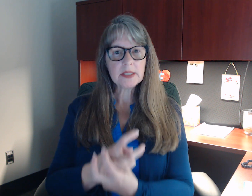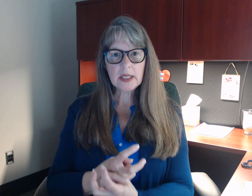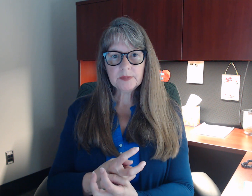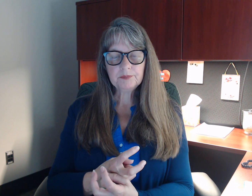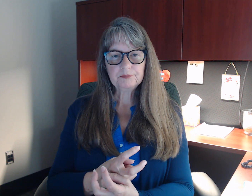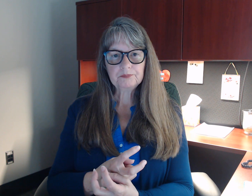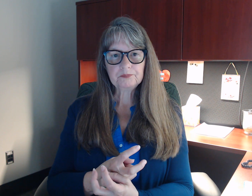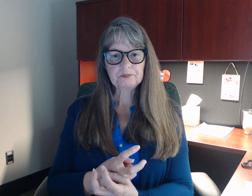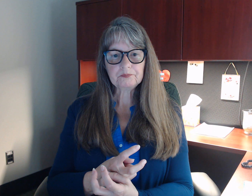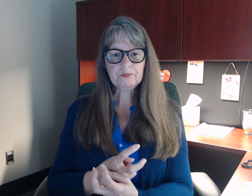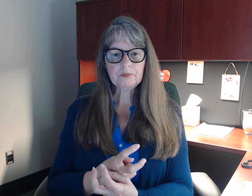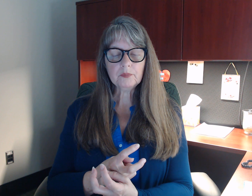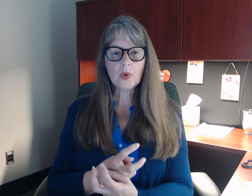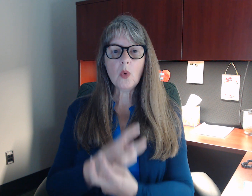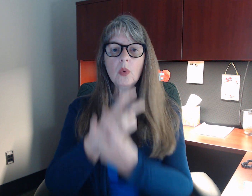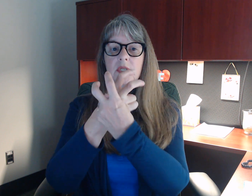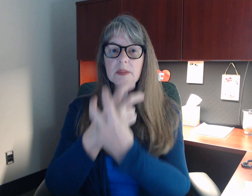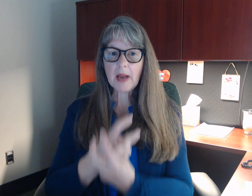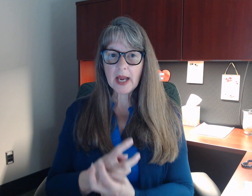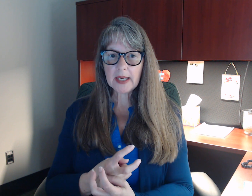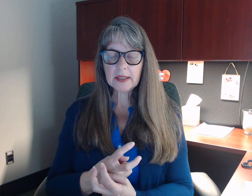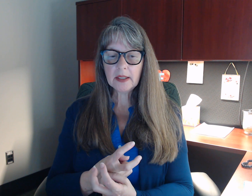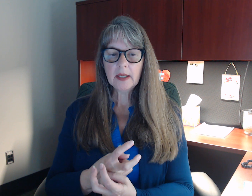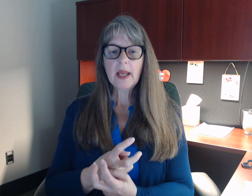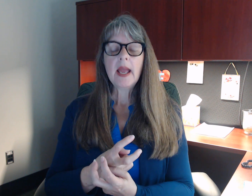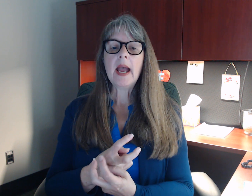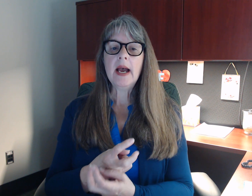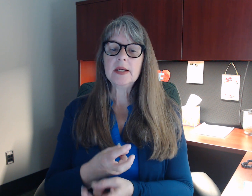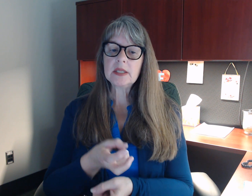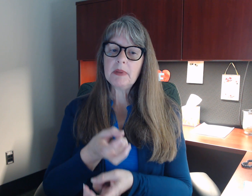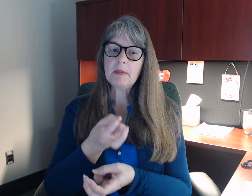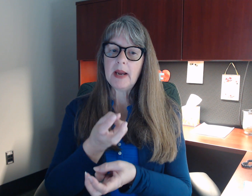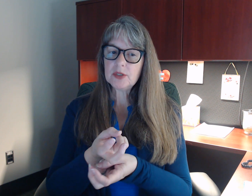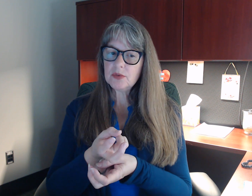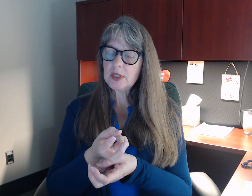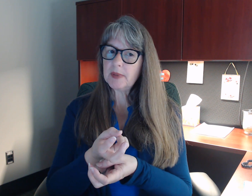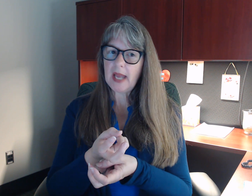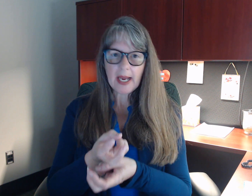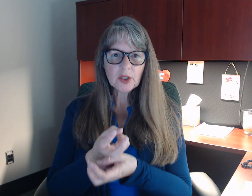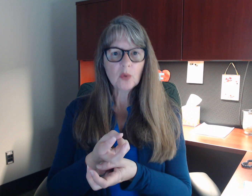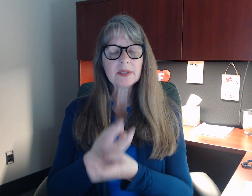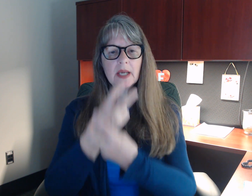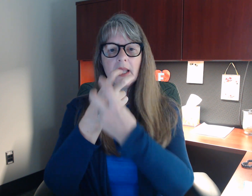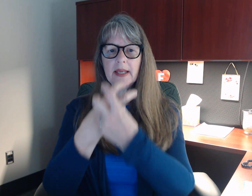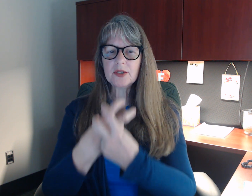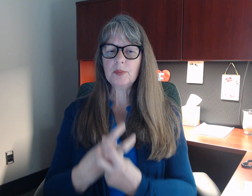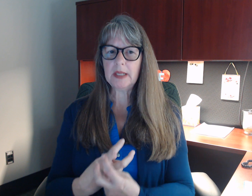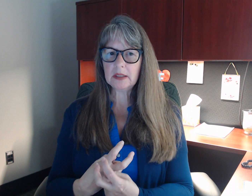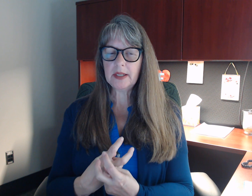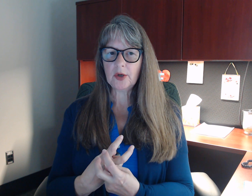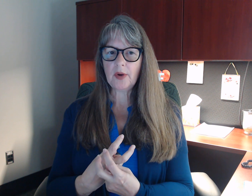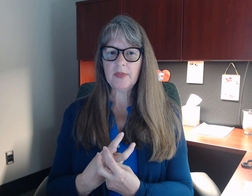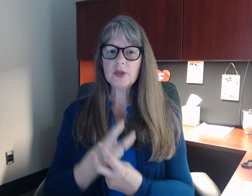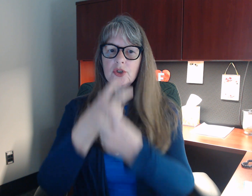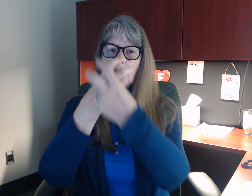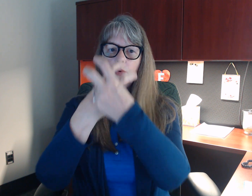skeleton or a spine, some people might do this, but I don't, because I like it to be clear. And this shows